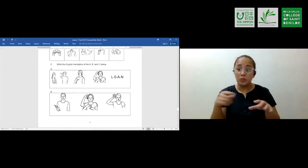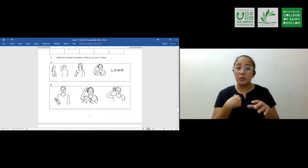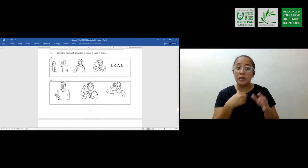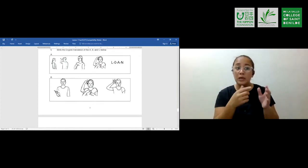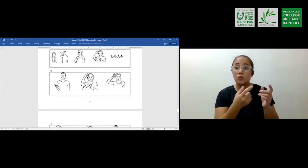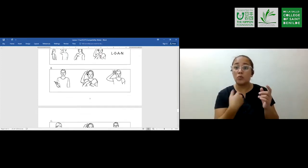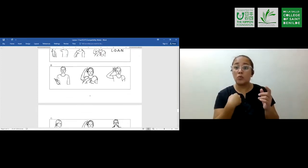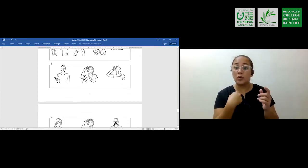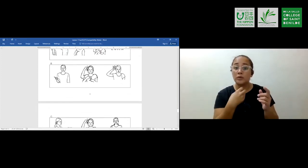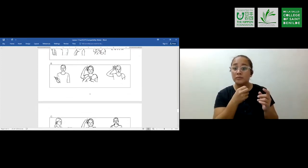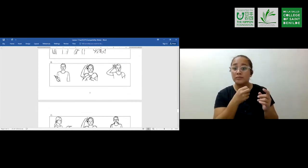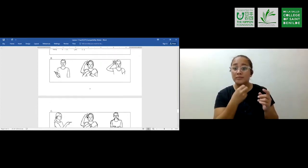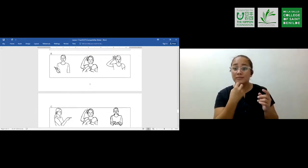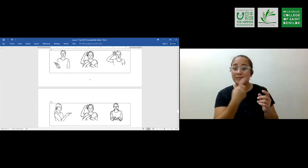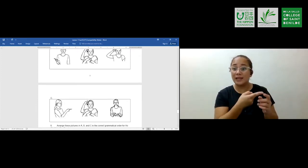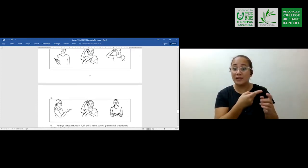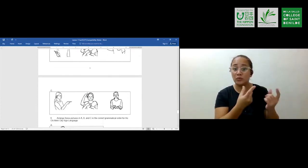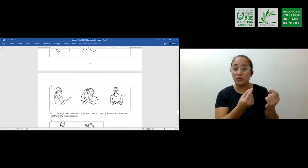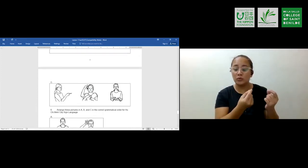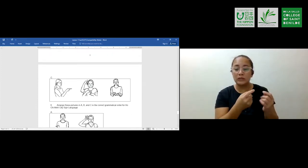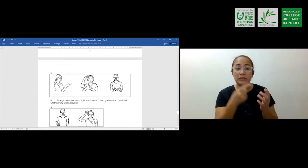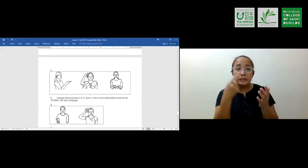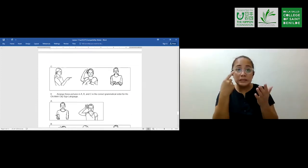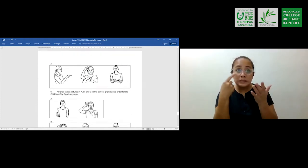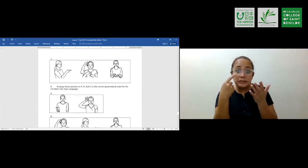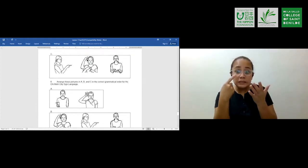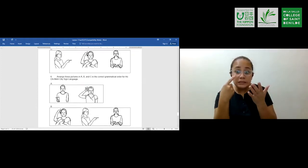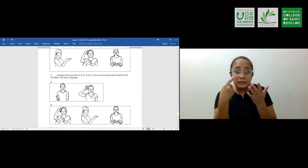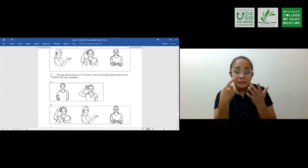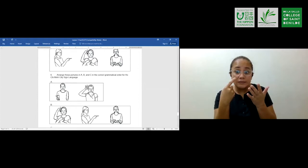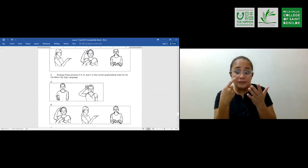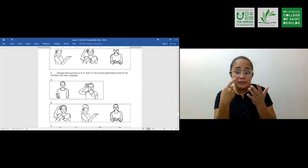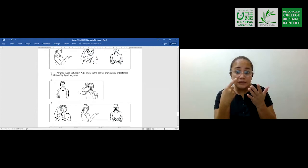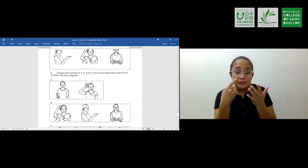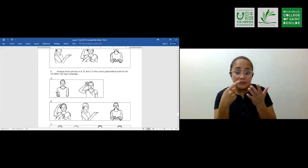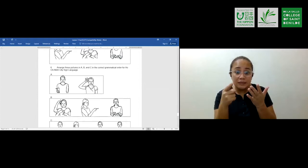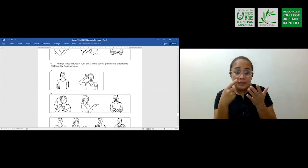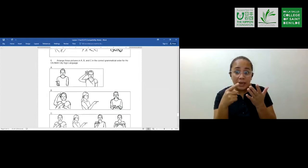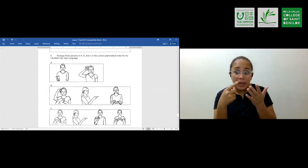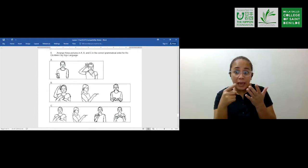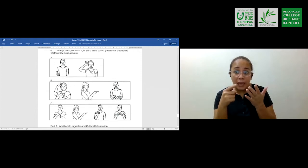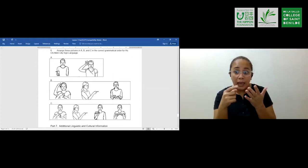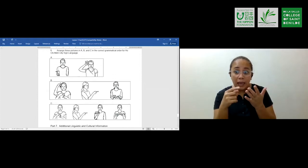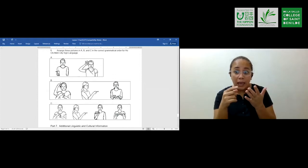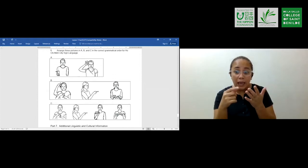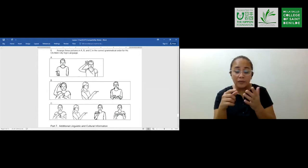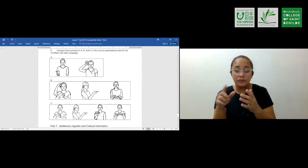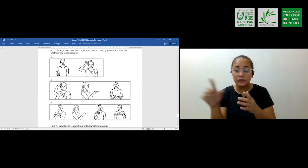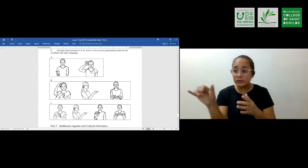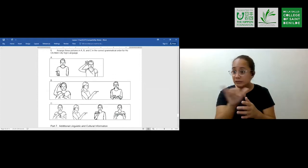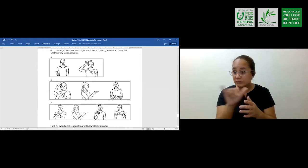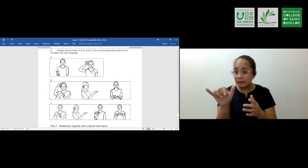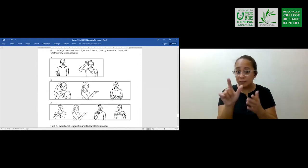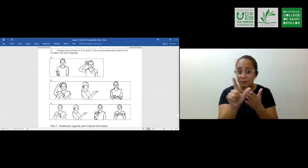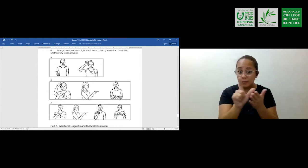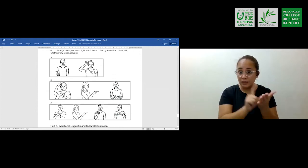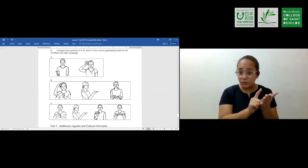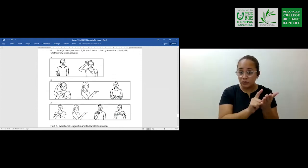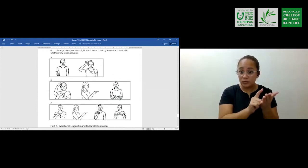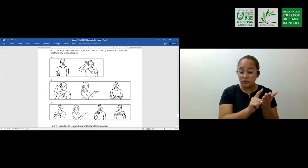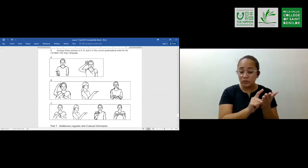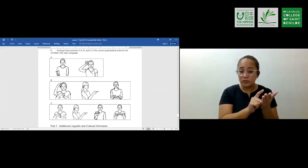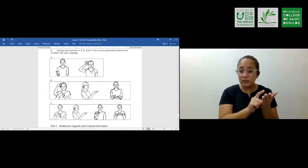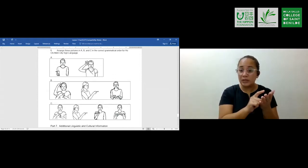to see if a similar lesson could be developed for